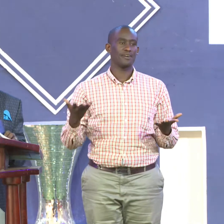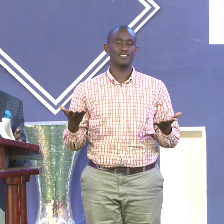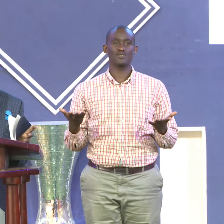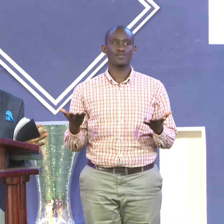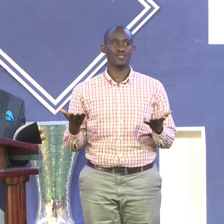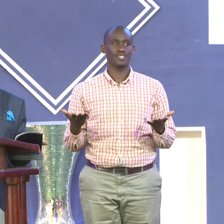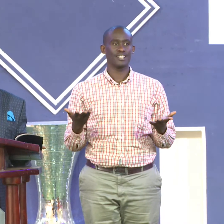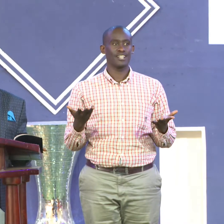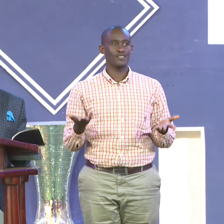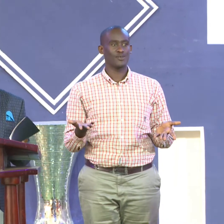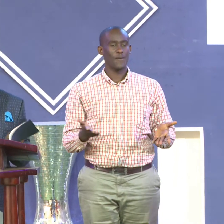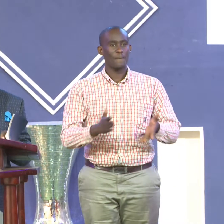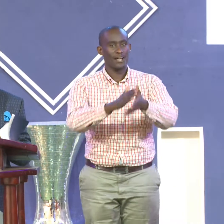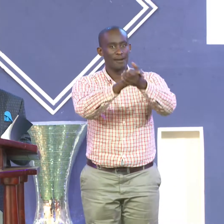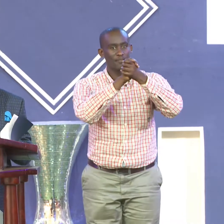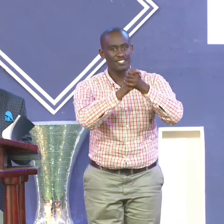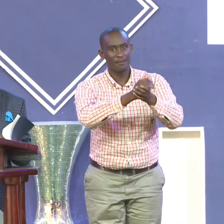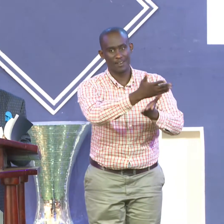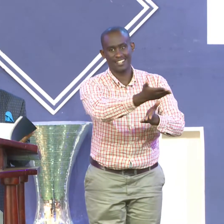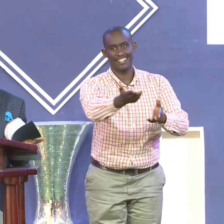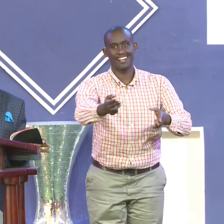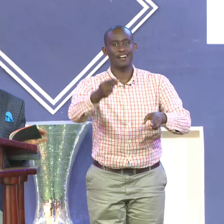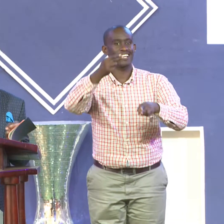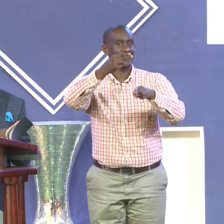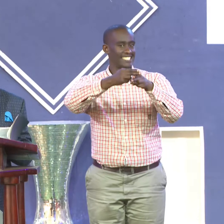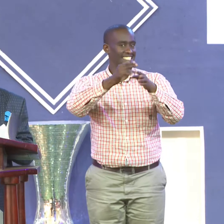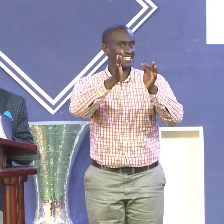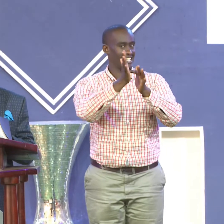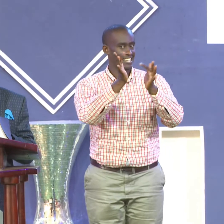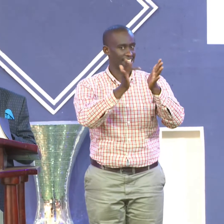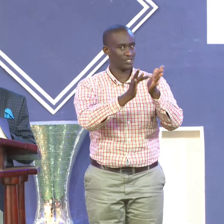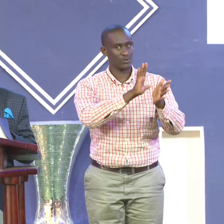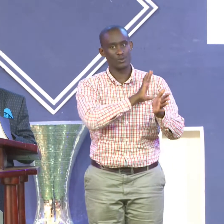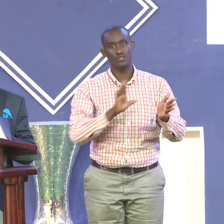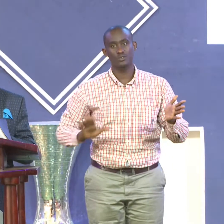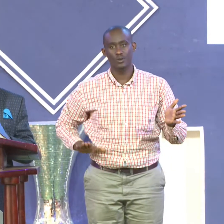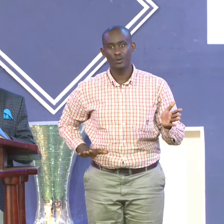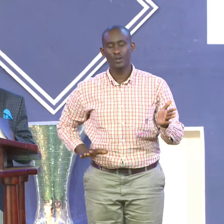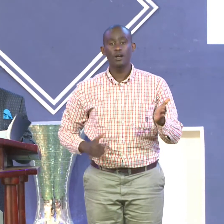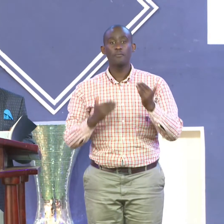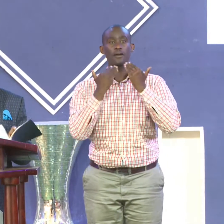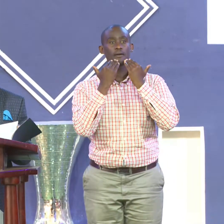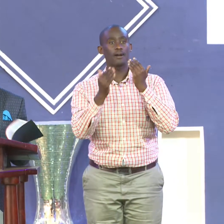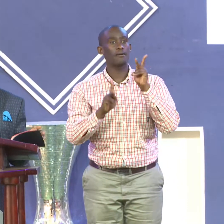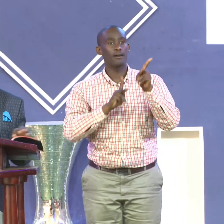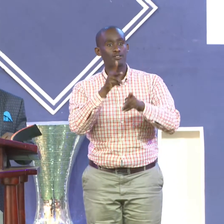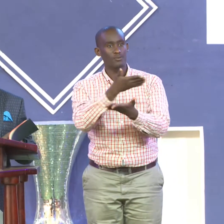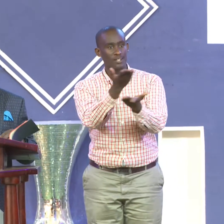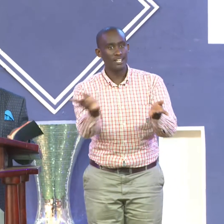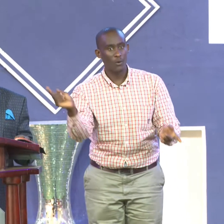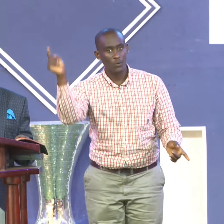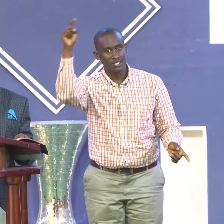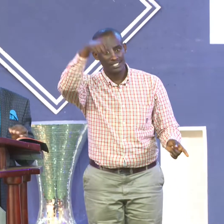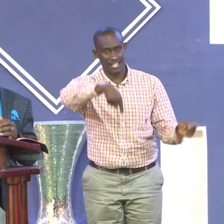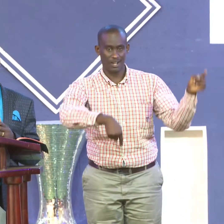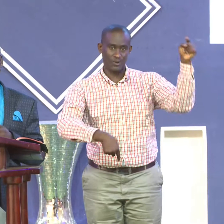Mbalamusiza mu linnya lya Mukama waffe Yesu. I greet you all in the name of our Lord Jesus. Mwebale kujja. Thanks for